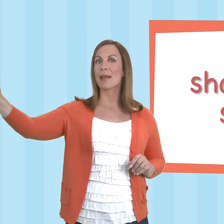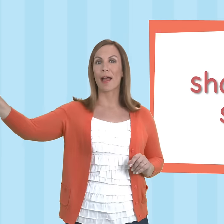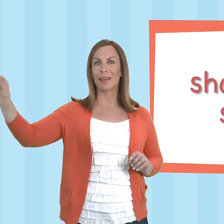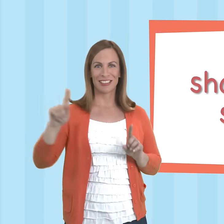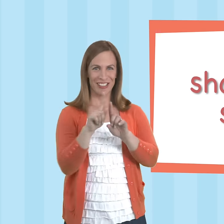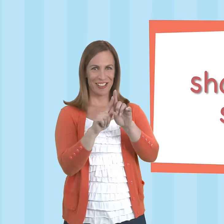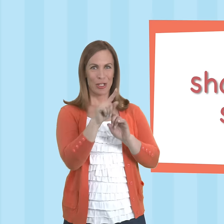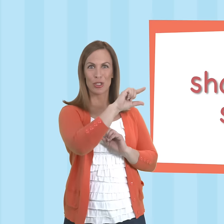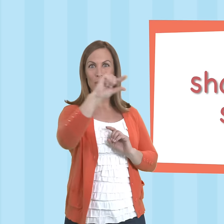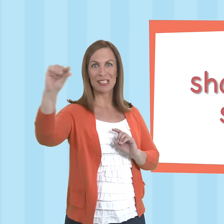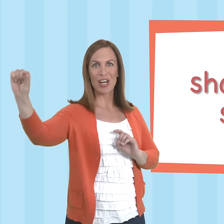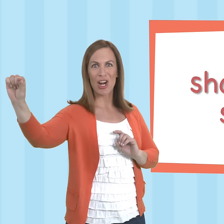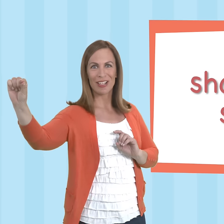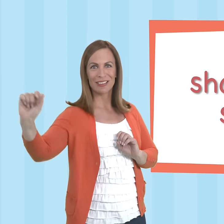sky. Shooting star.